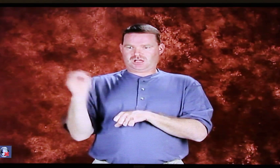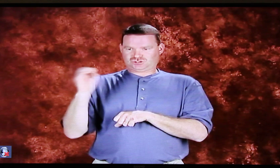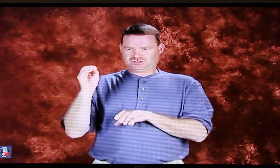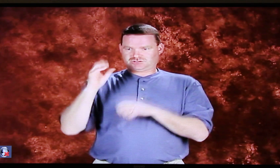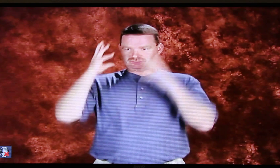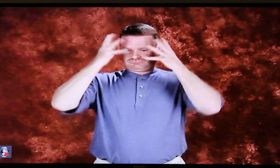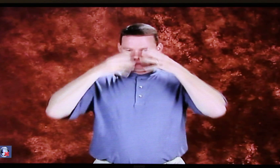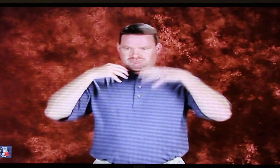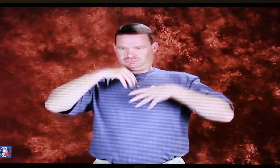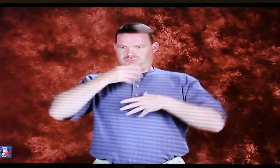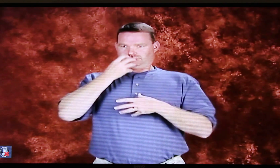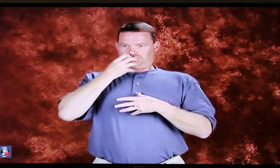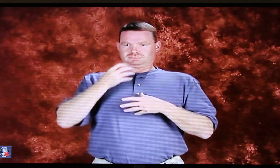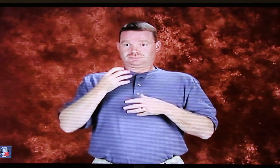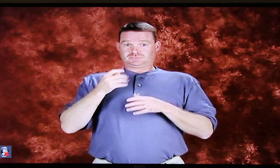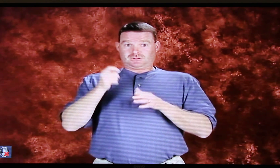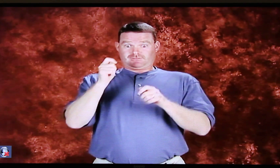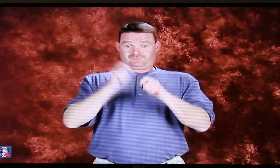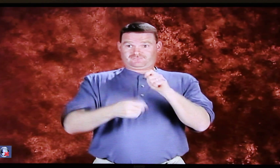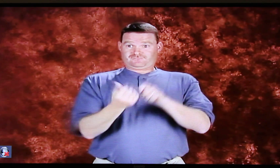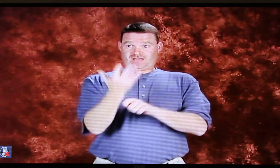launch, that's 100% oxygen.